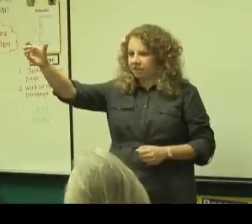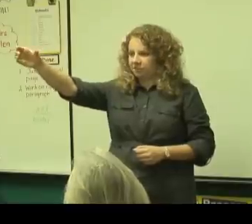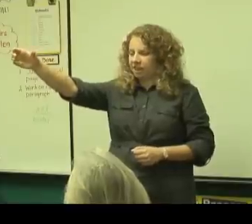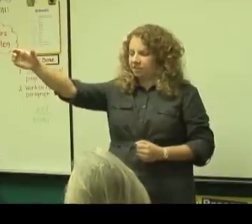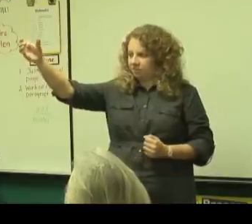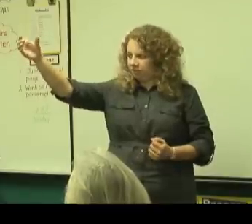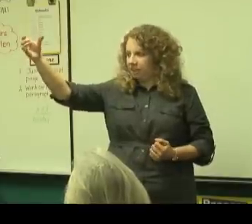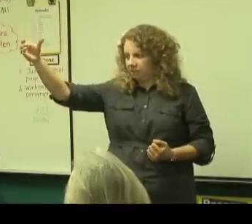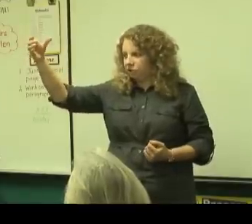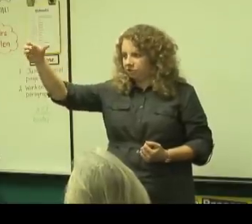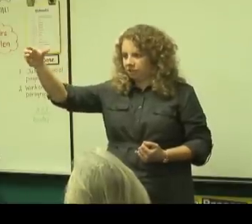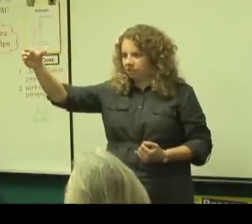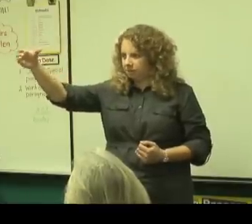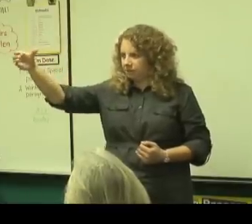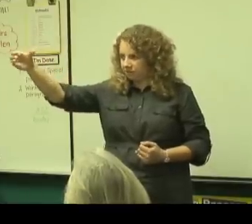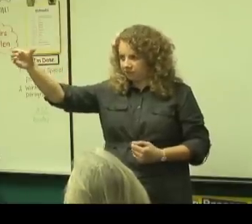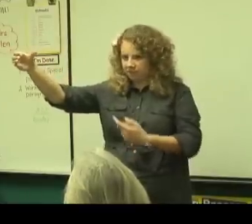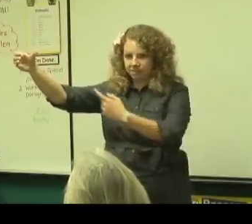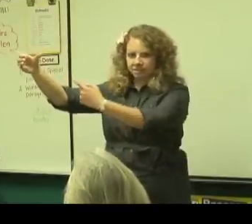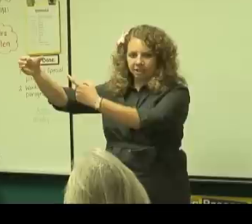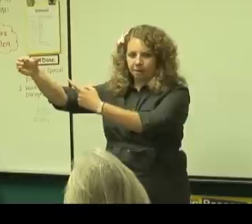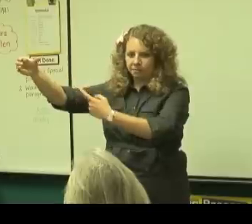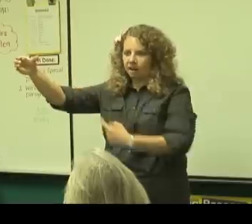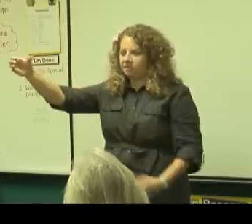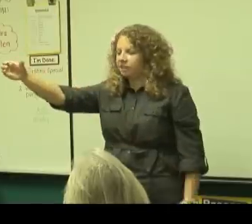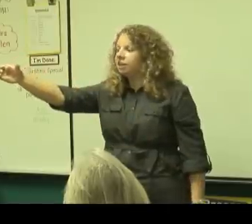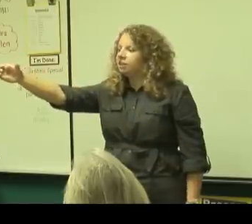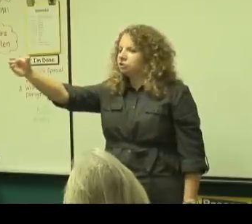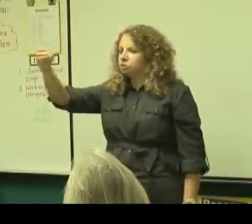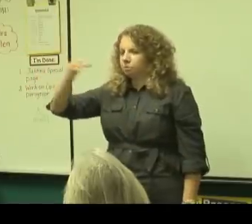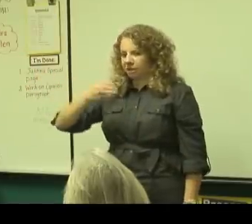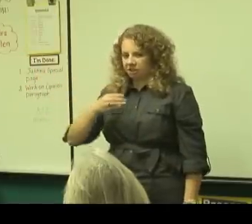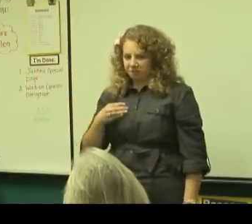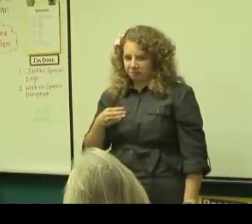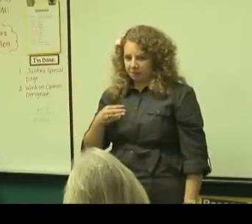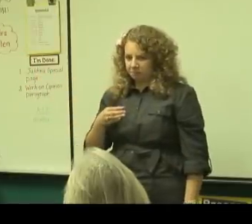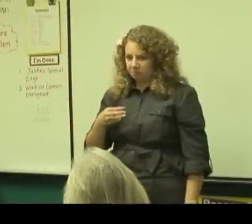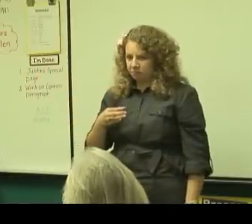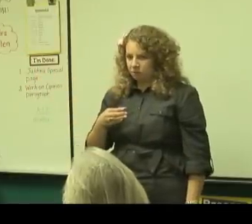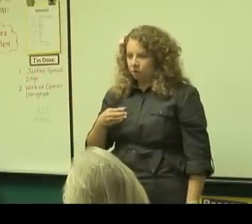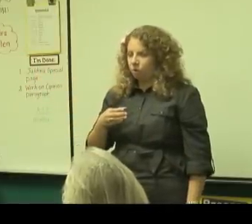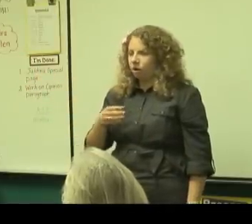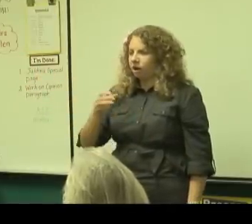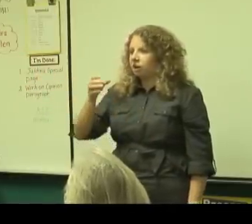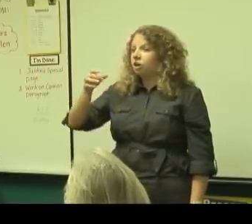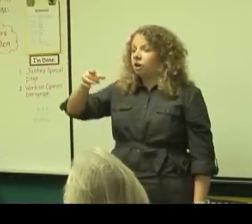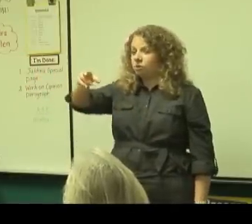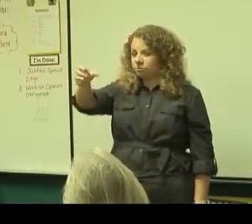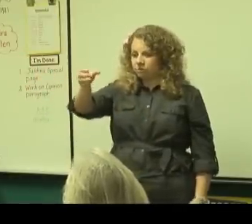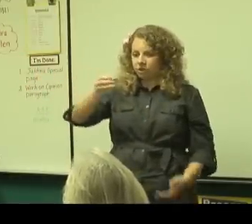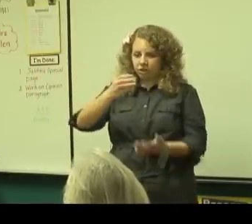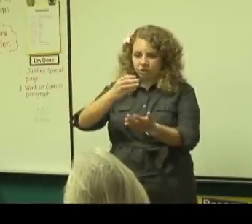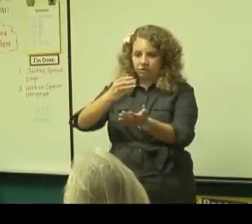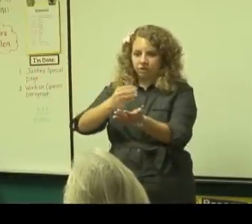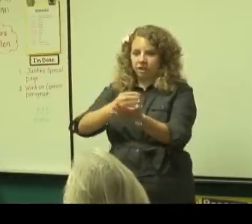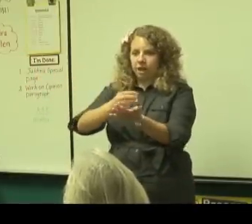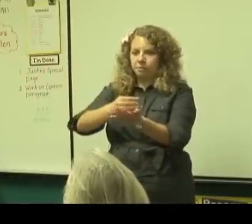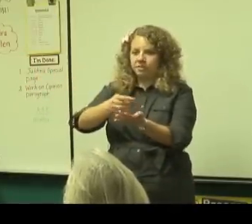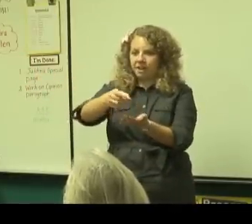if they have, like you're telling them like this is the cup of coffee, so bring it over to me. Or, oh, the cup right there